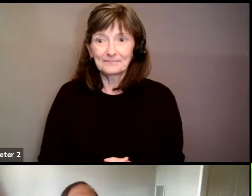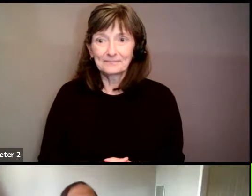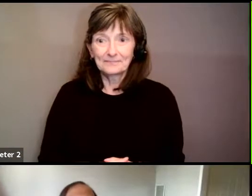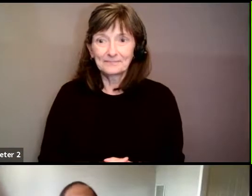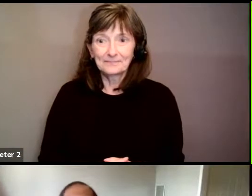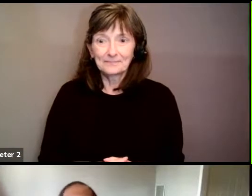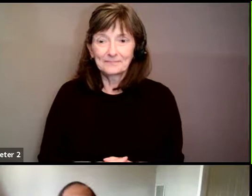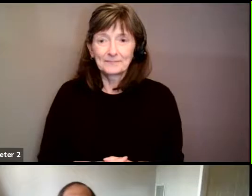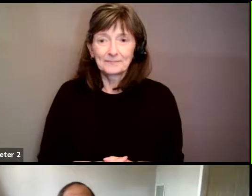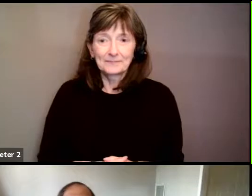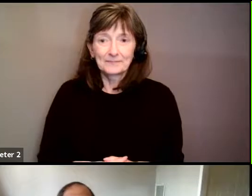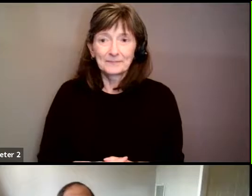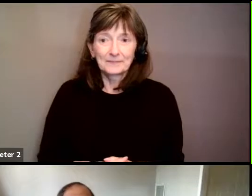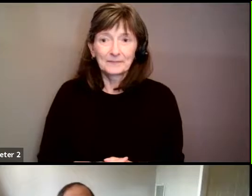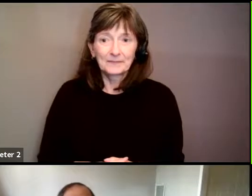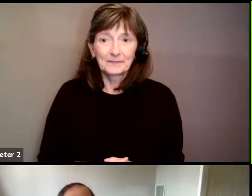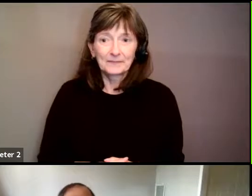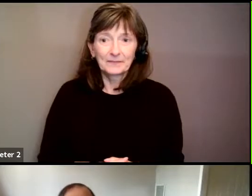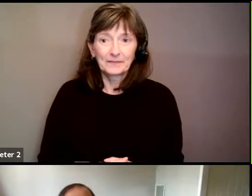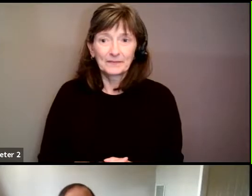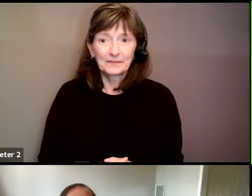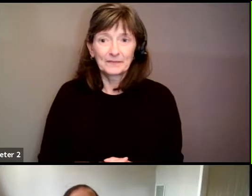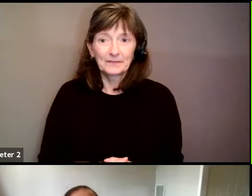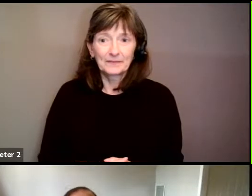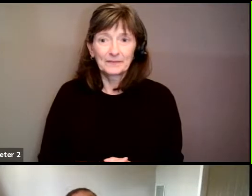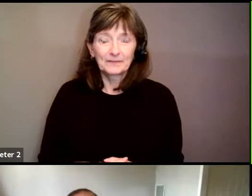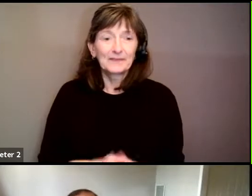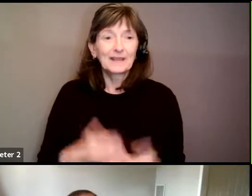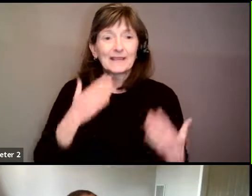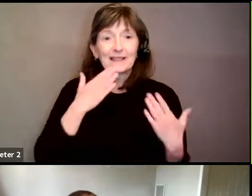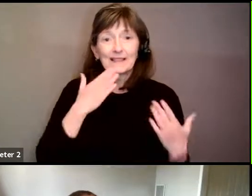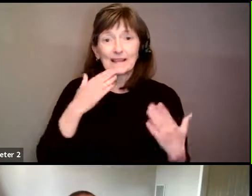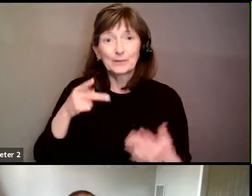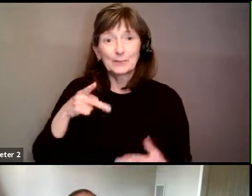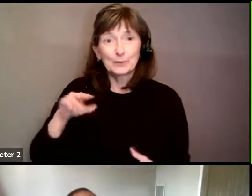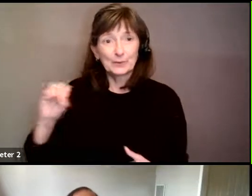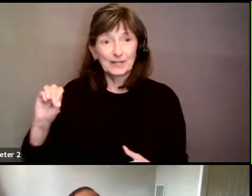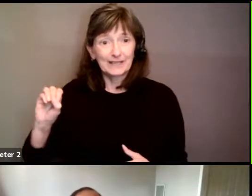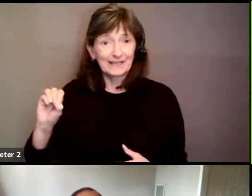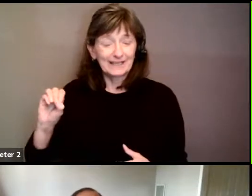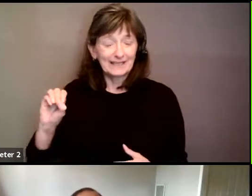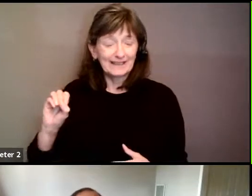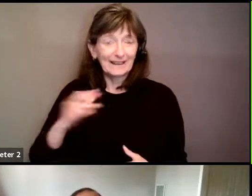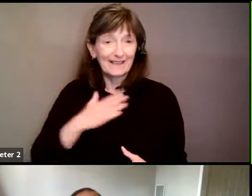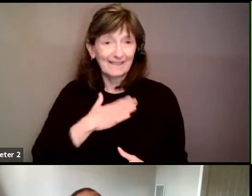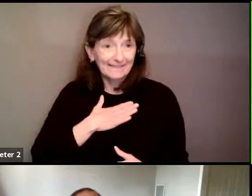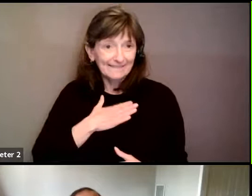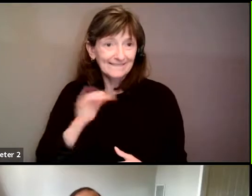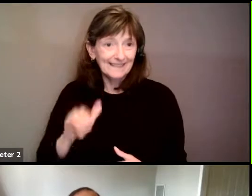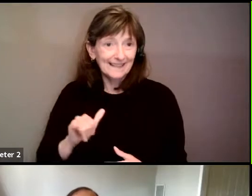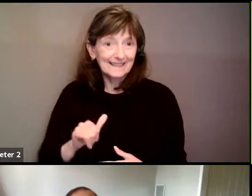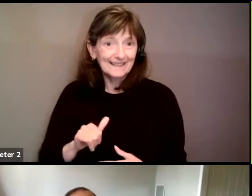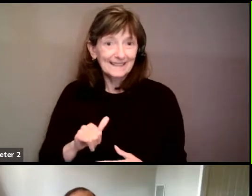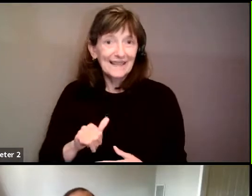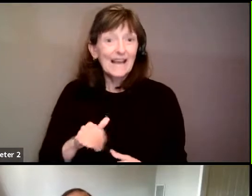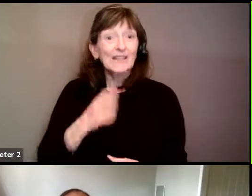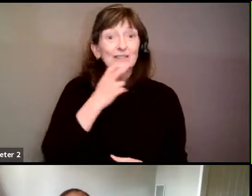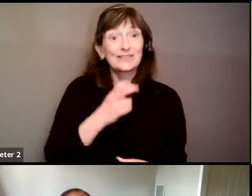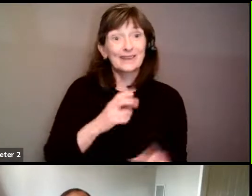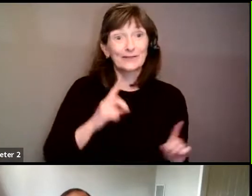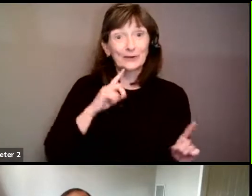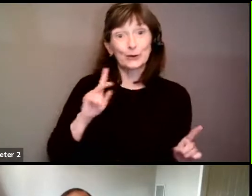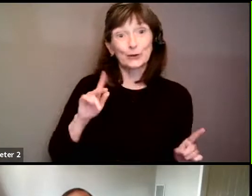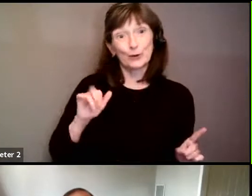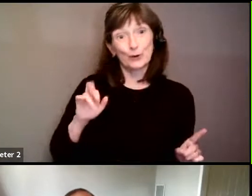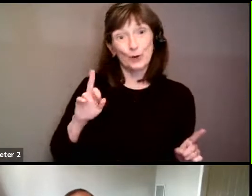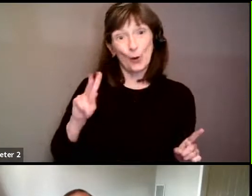Thank you so much, Pri. Really, really loved hearing this. I gotta say, first of all, I love the shout out to York for the